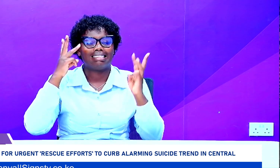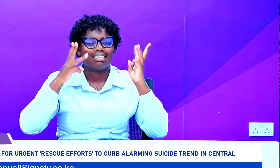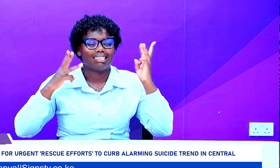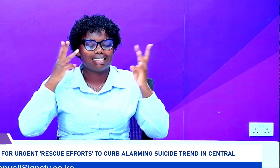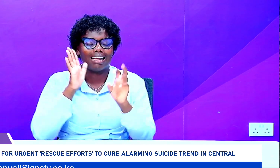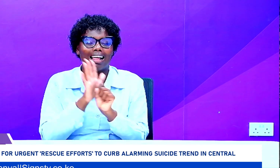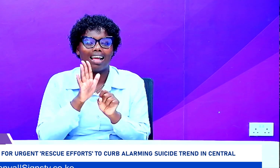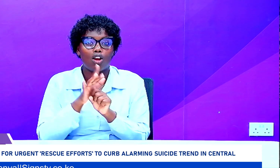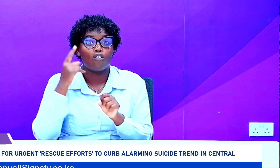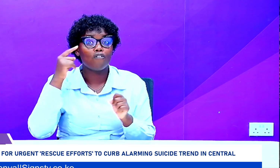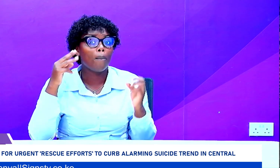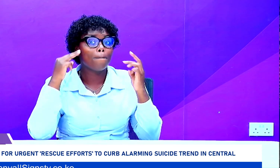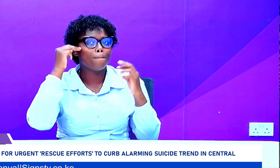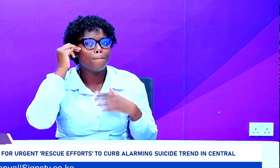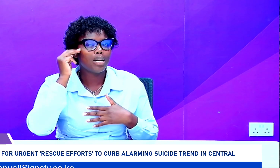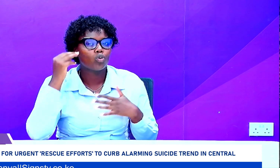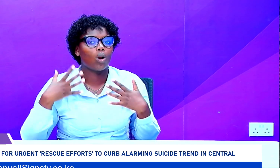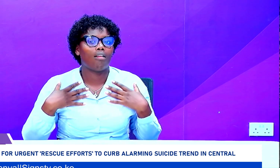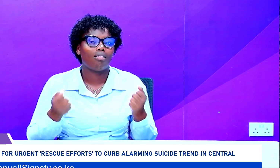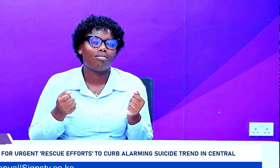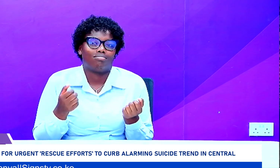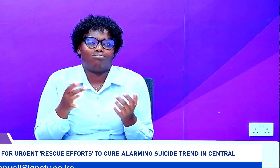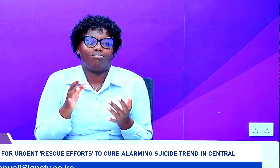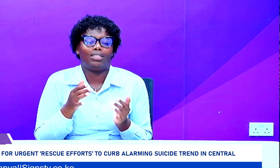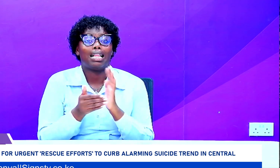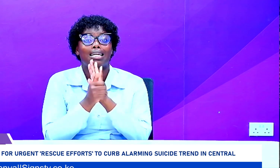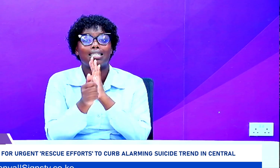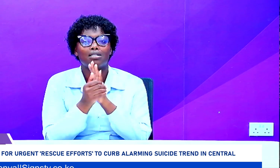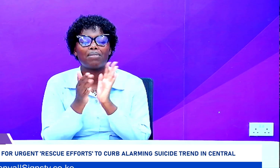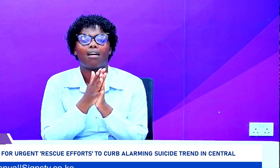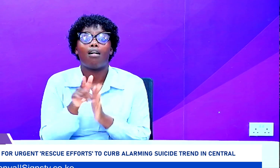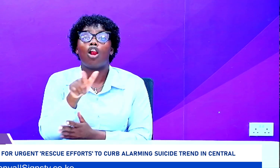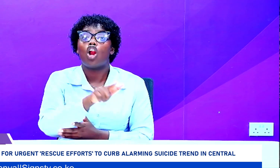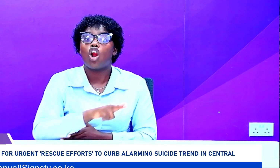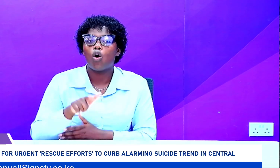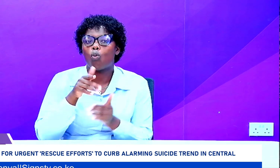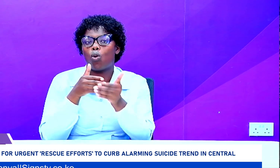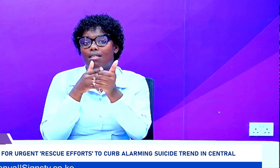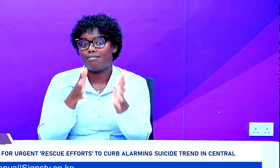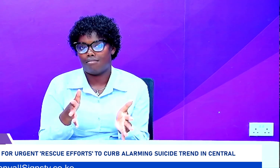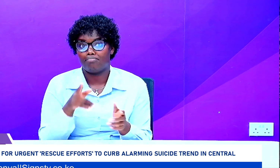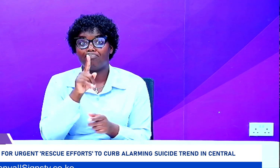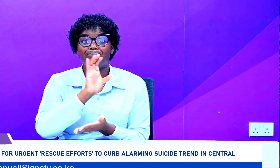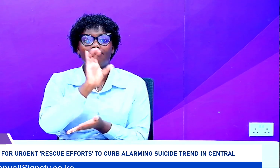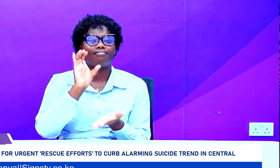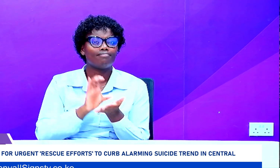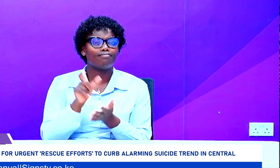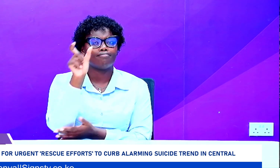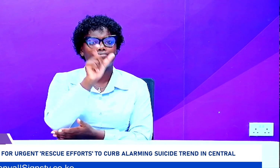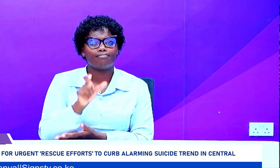suicide, particularly among young men in the region, a trend that has consistently worried mental health